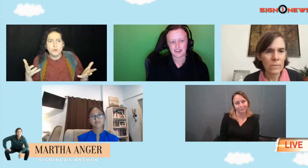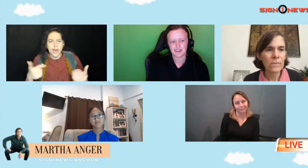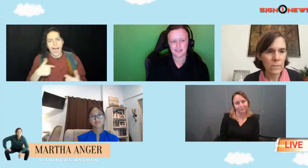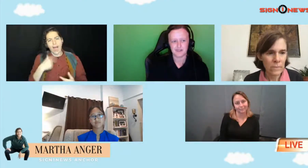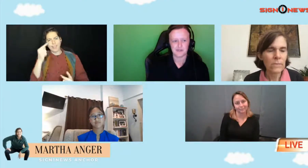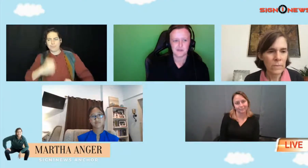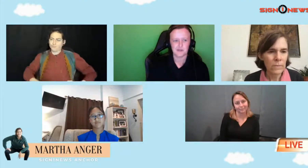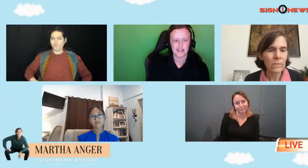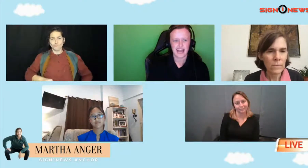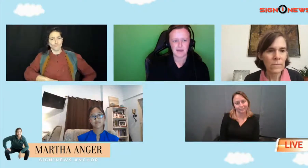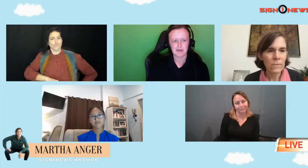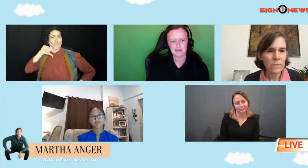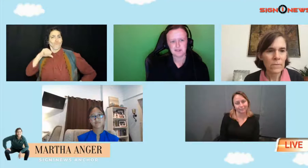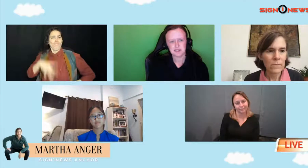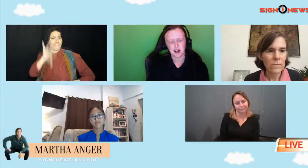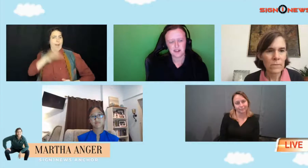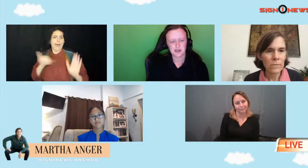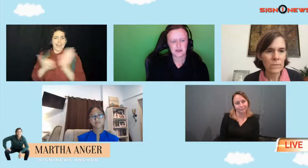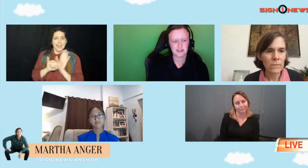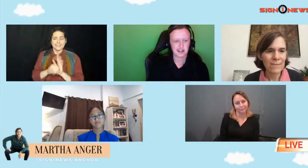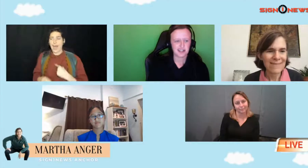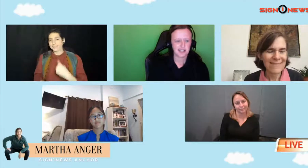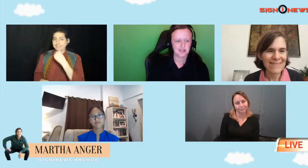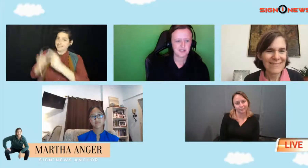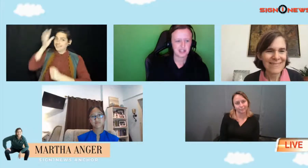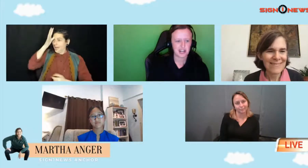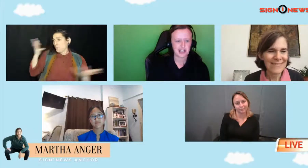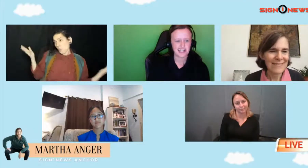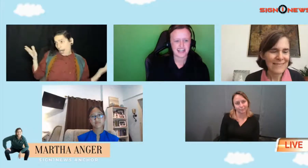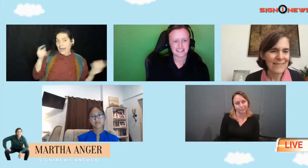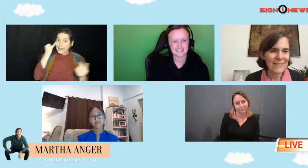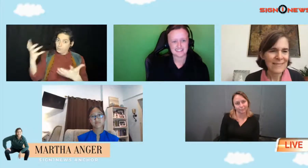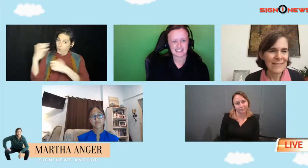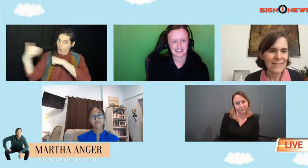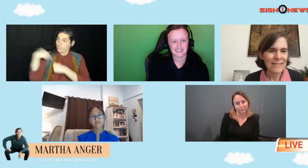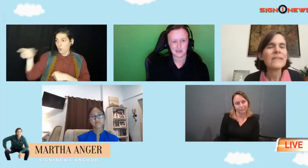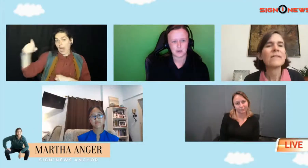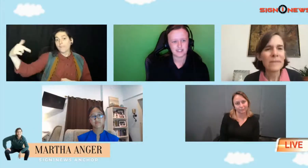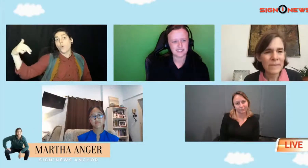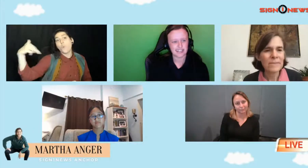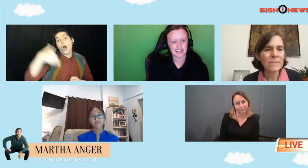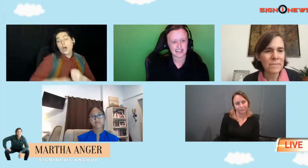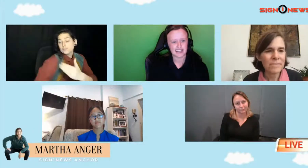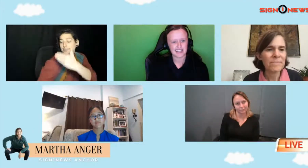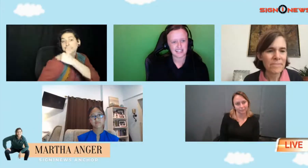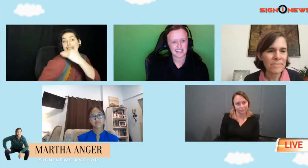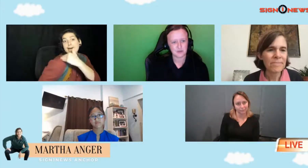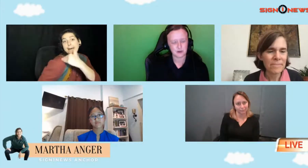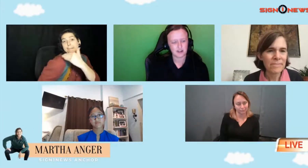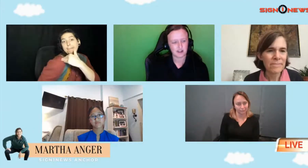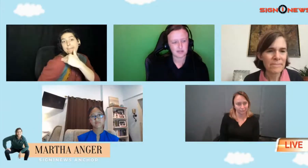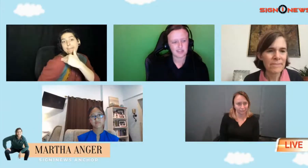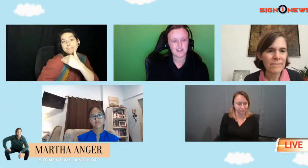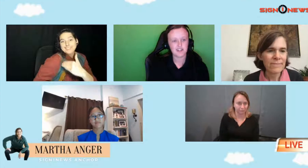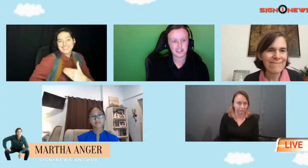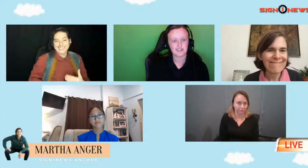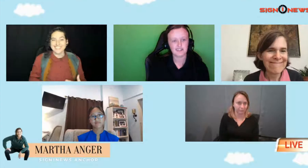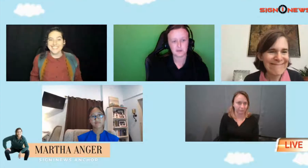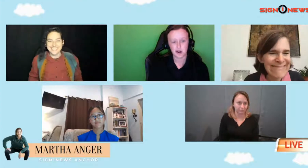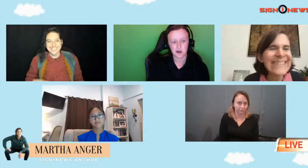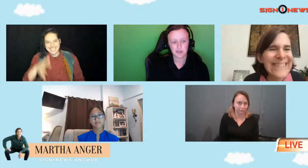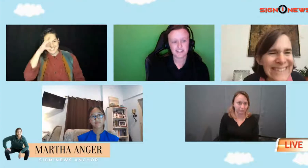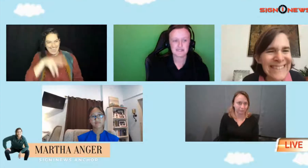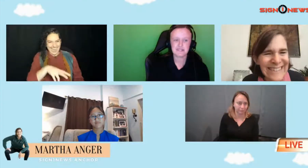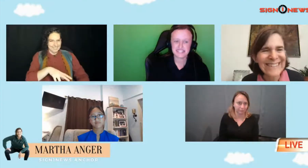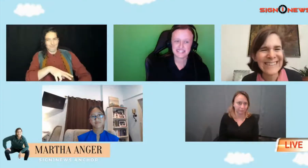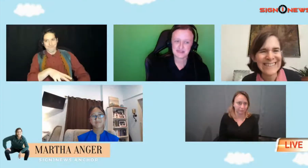like, how am I supposed to call you if you're not going to use your hearing aids? And I was like, well, Dad, if you want to call me, you're going to have to